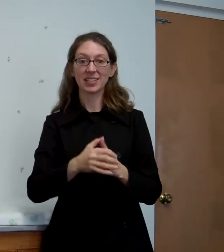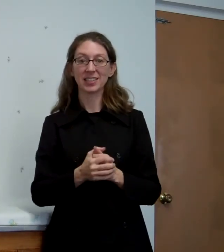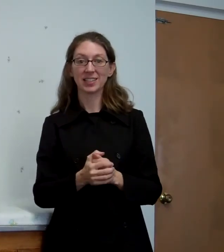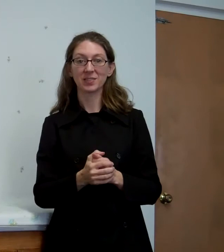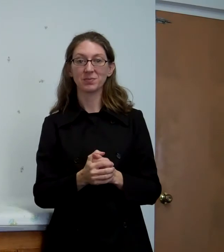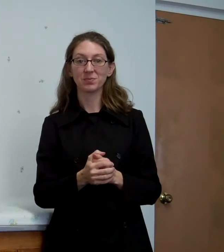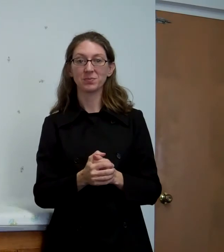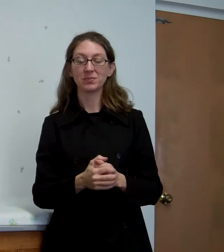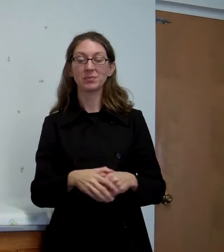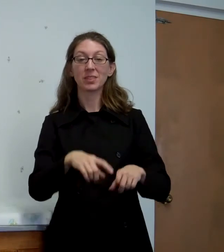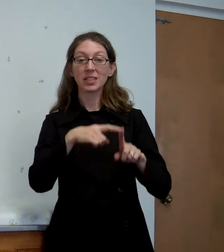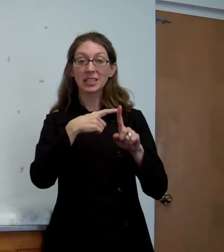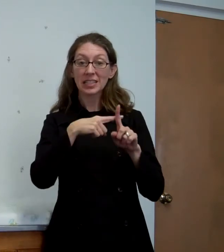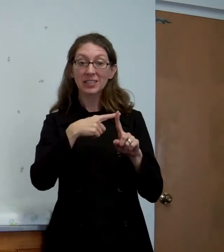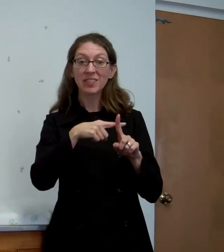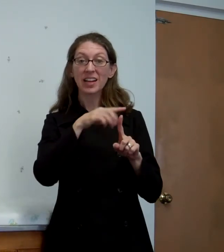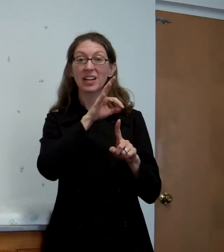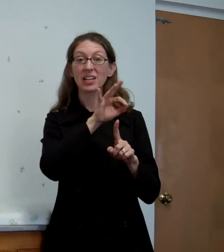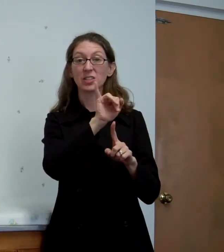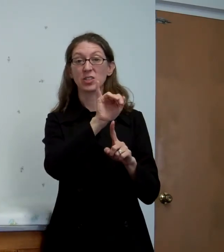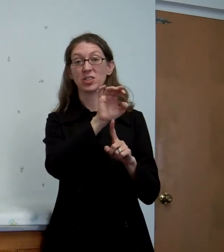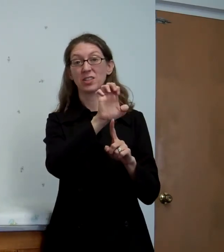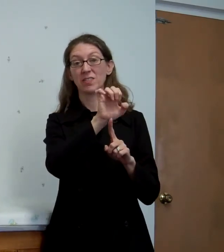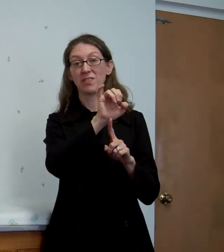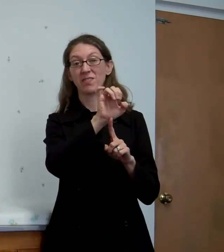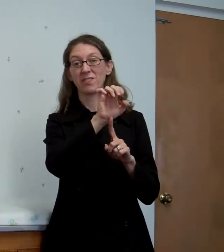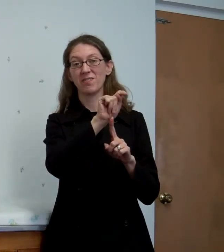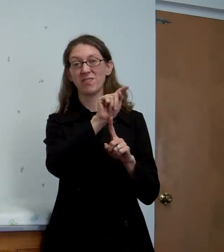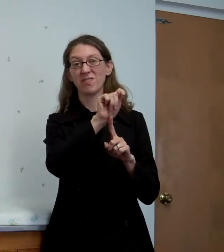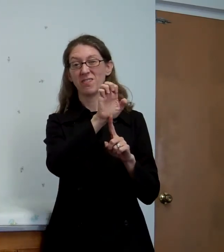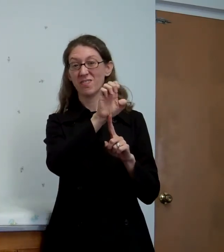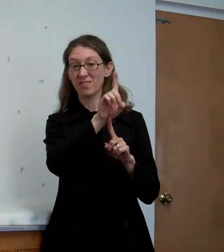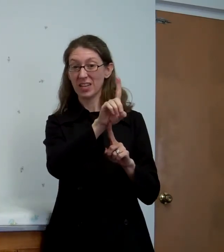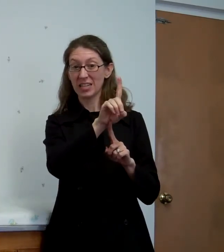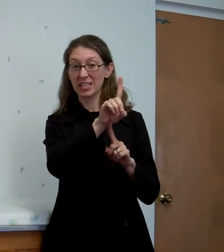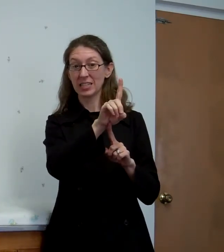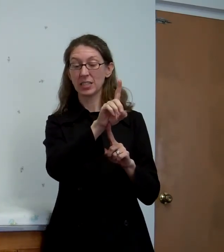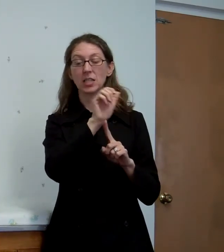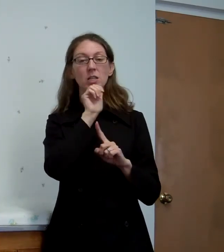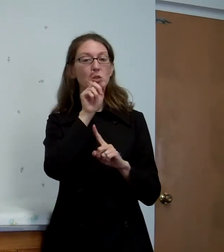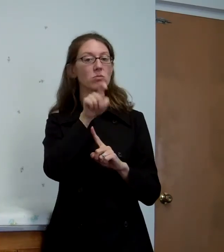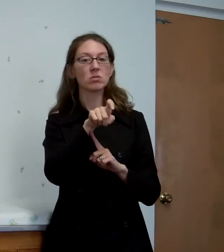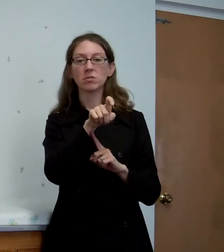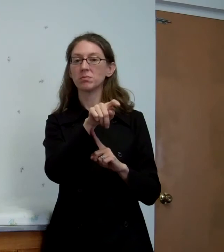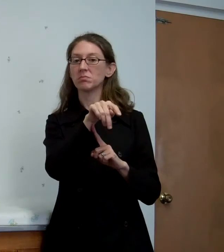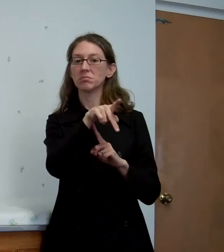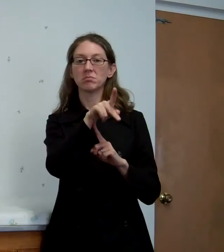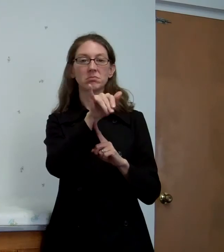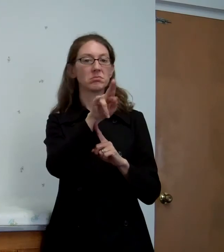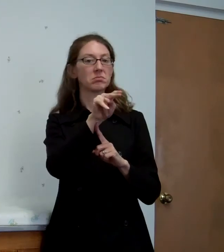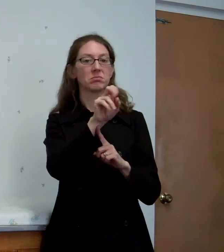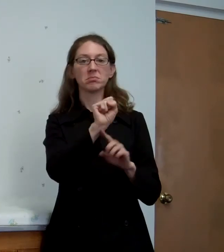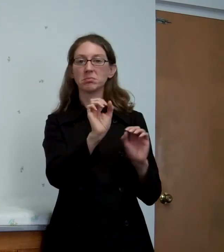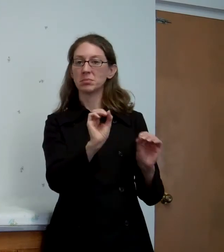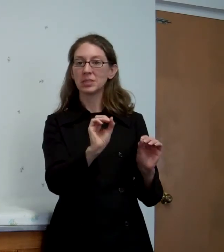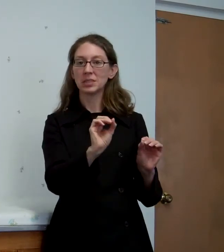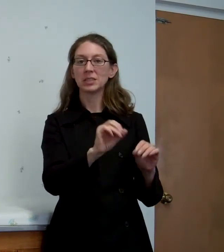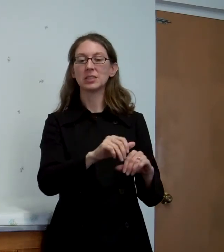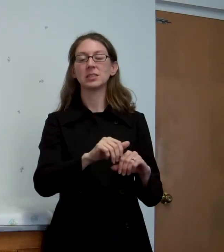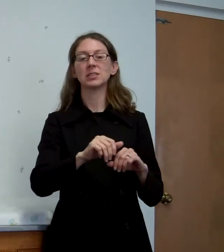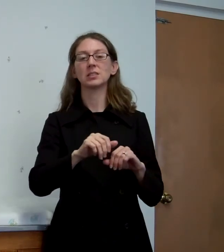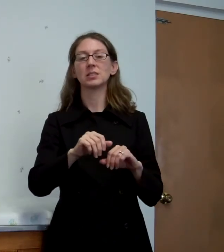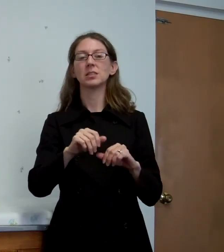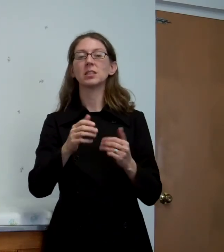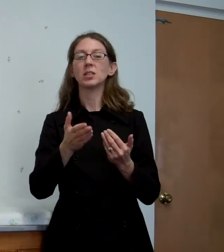The advantages of fitteds is that there's no need to fold or pin anything, and they're very user-friendly.